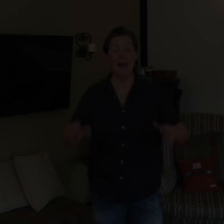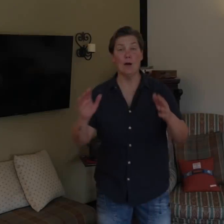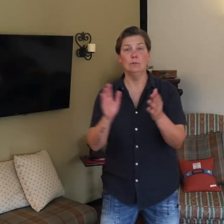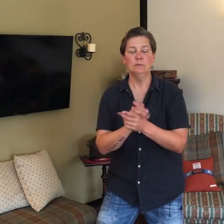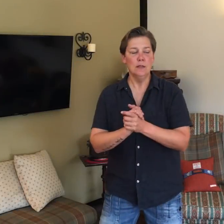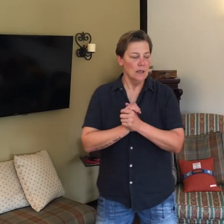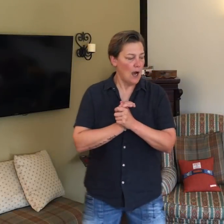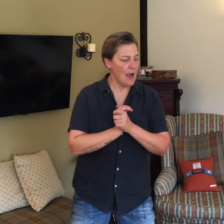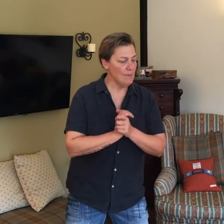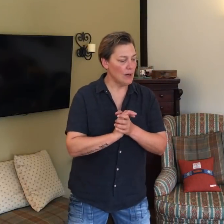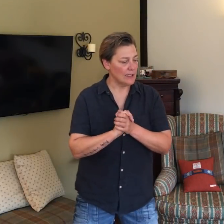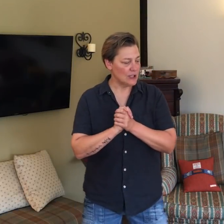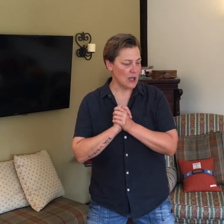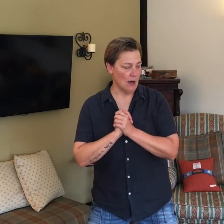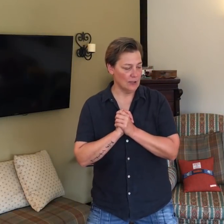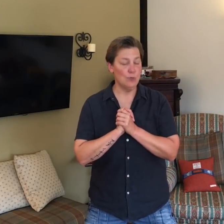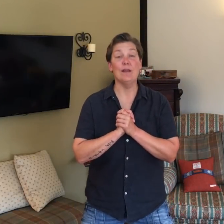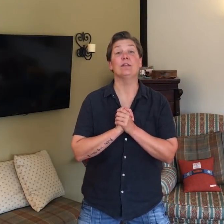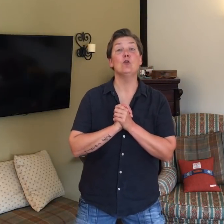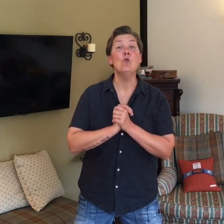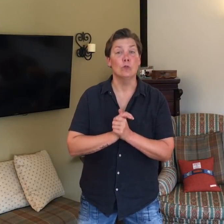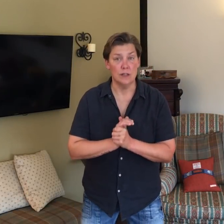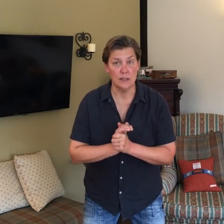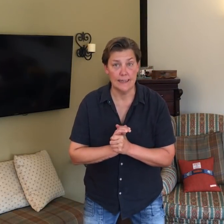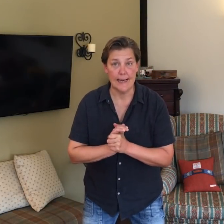Now, I'm going to start with the chorus today